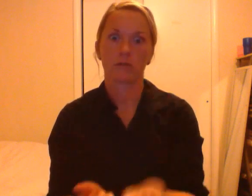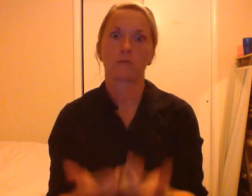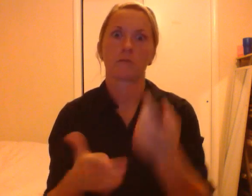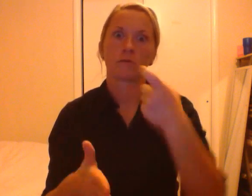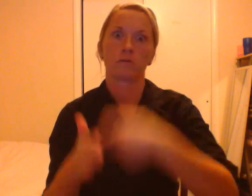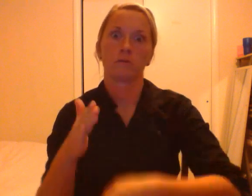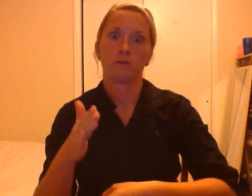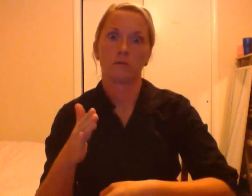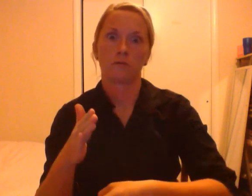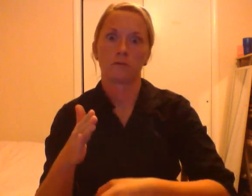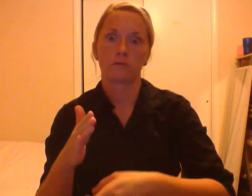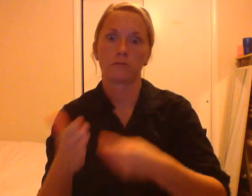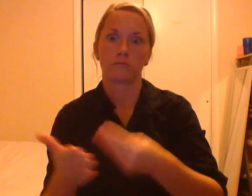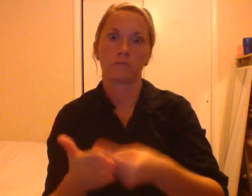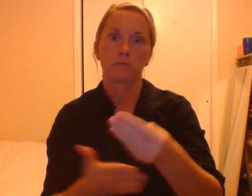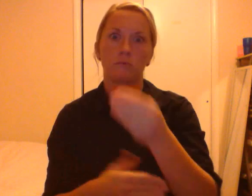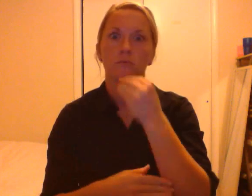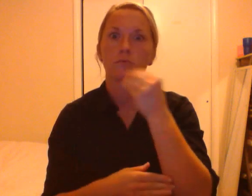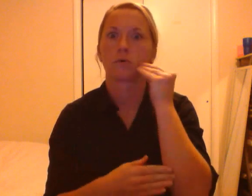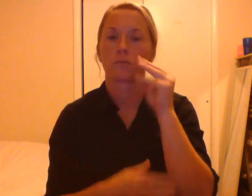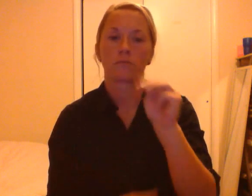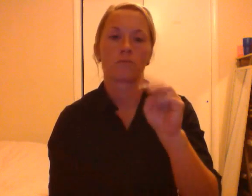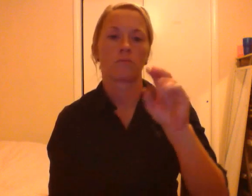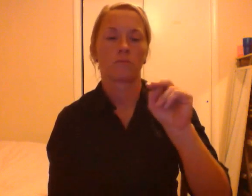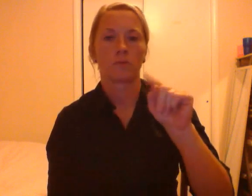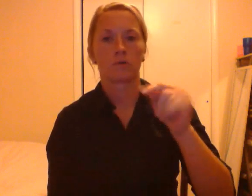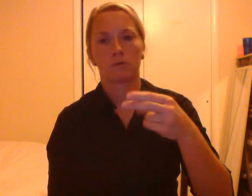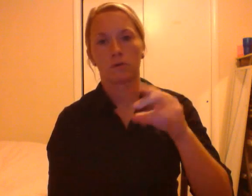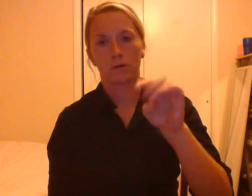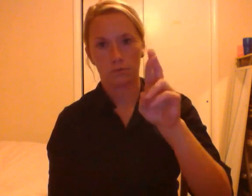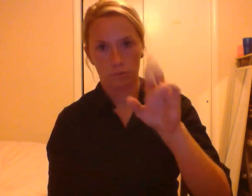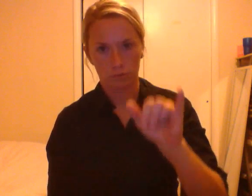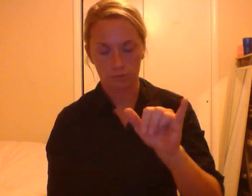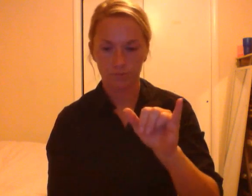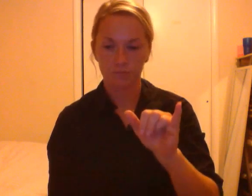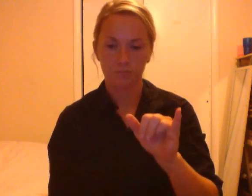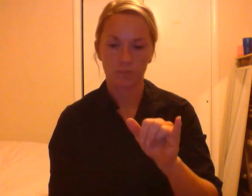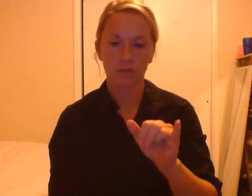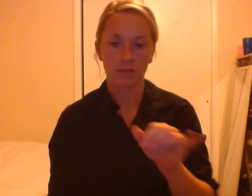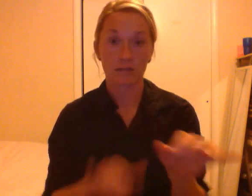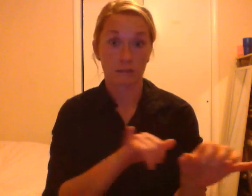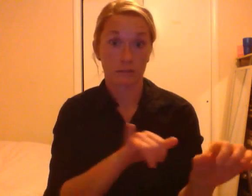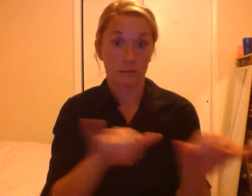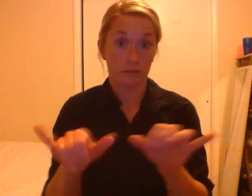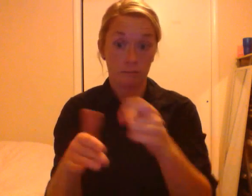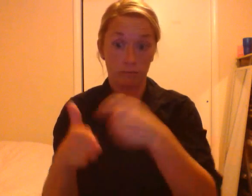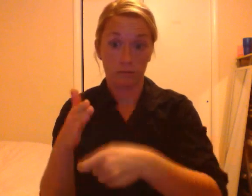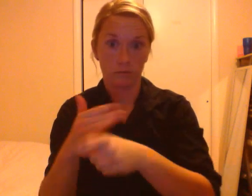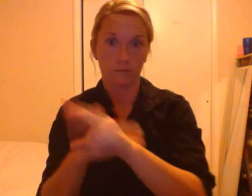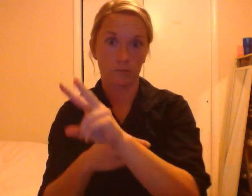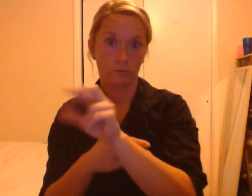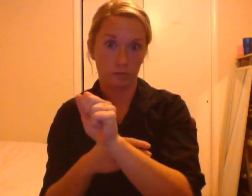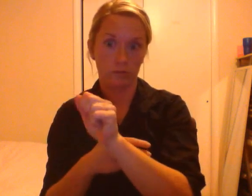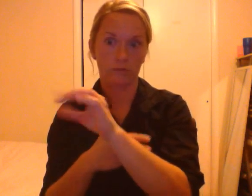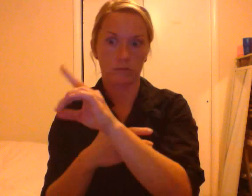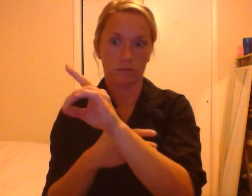County. Now, it happens to be about the same if you go and purchase in Virginia or DC, and this is really a lot of information, so I will go slow